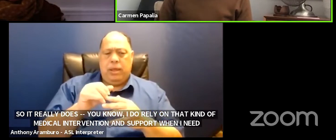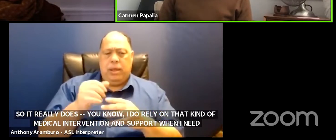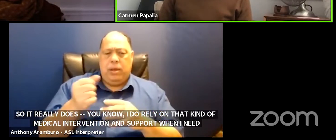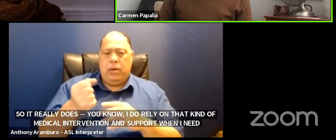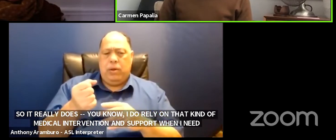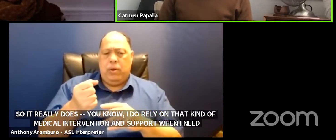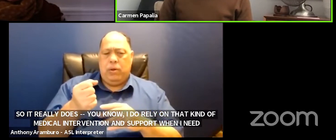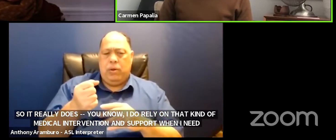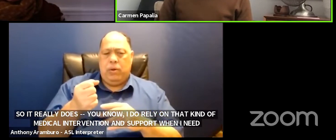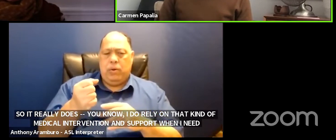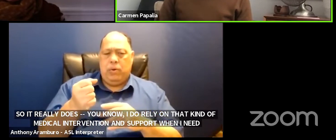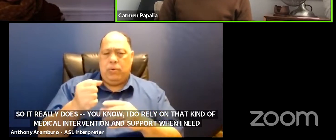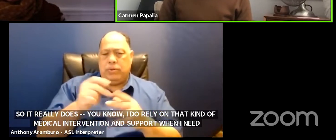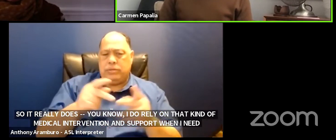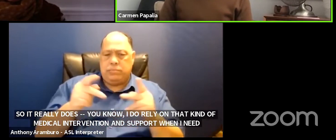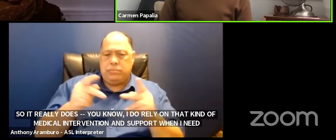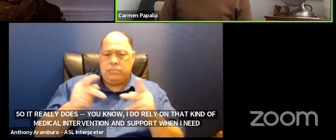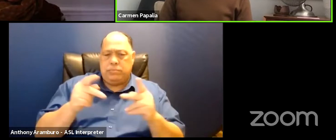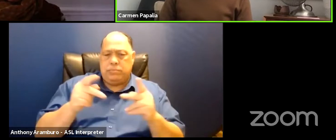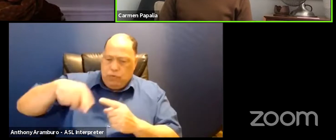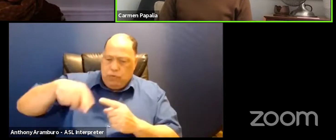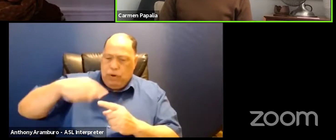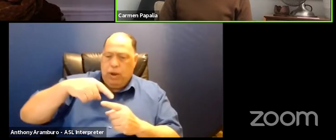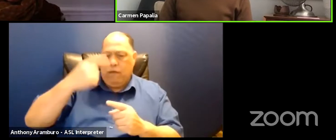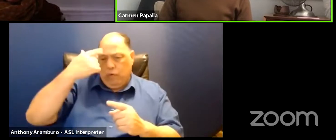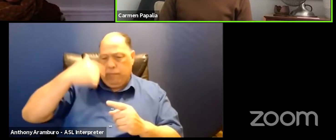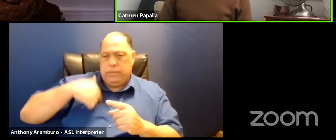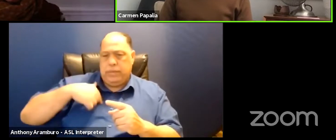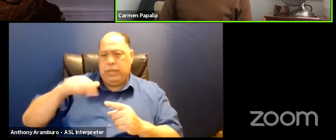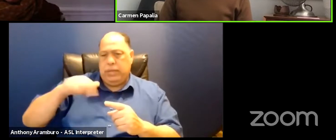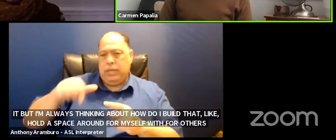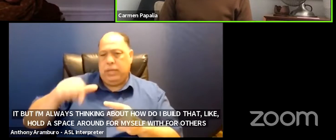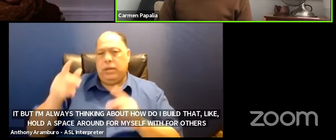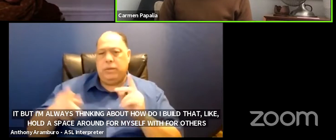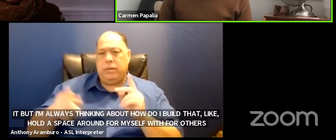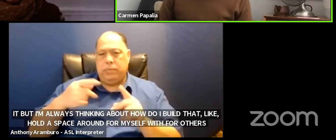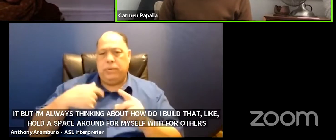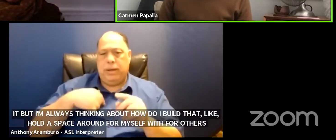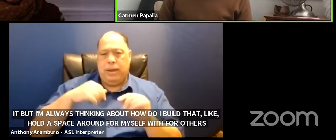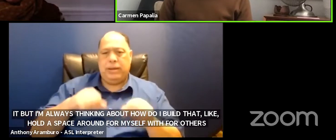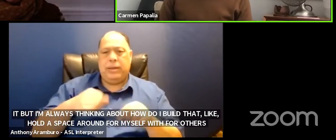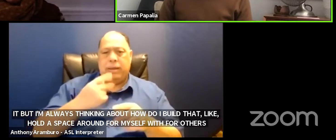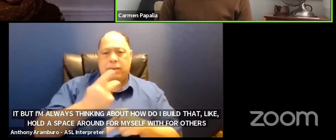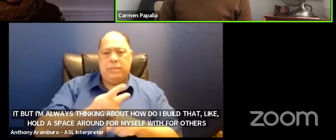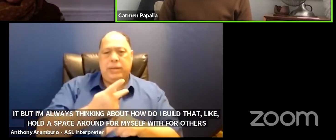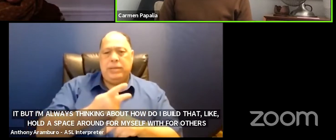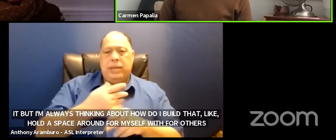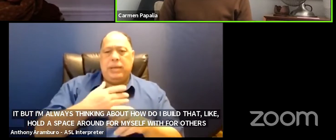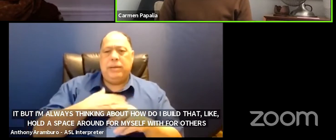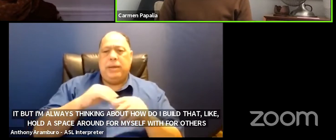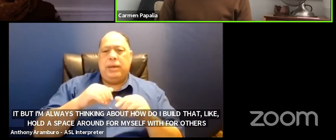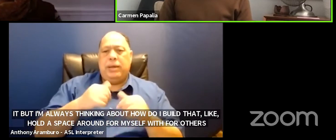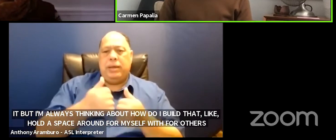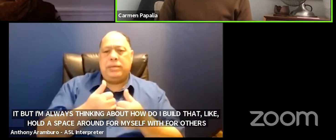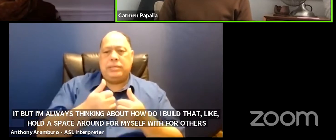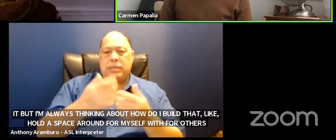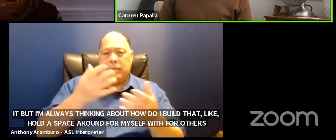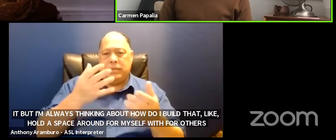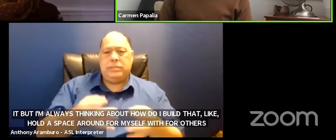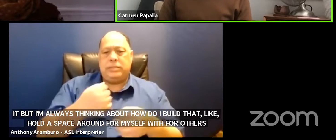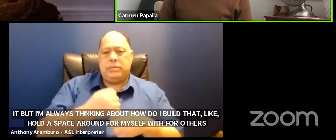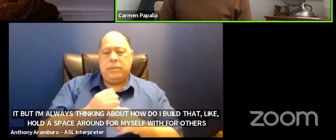around for myself and for others, where I can, I can maintain my agency and decision-making